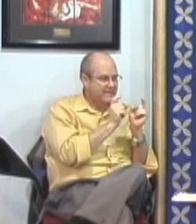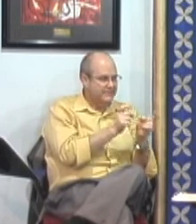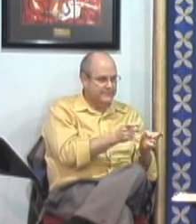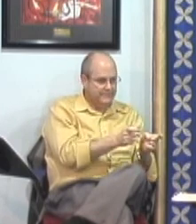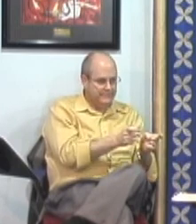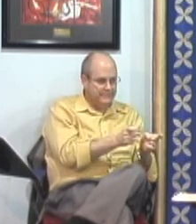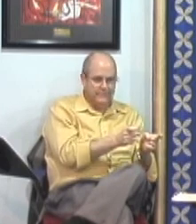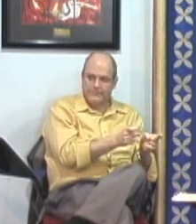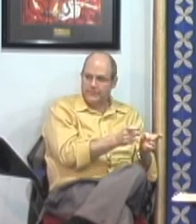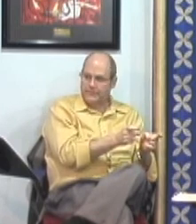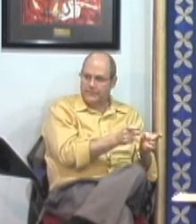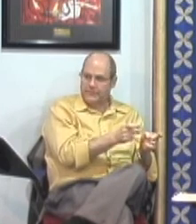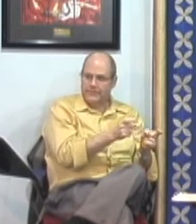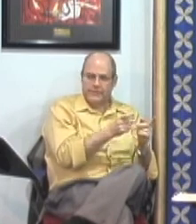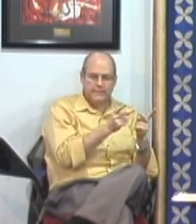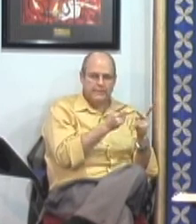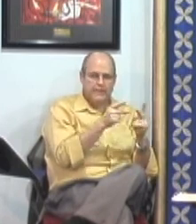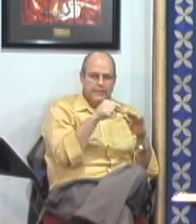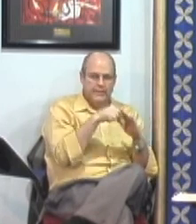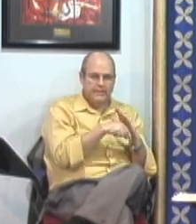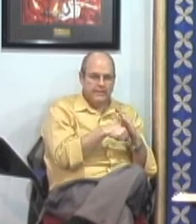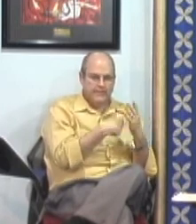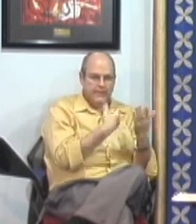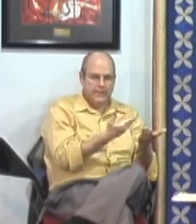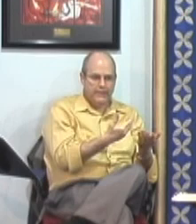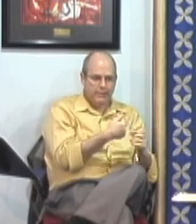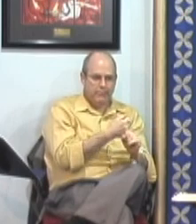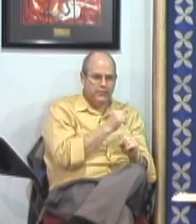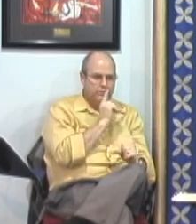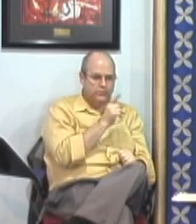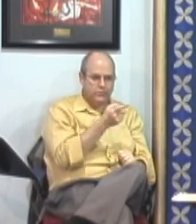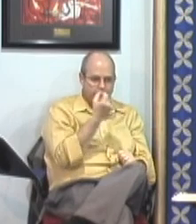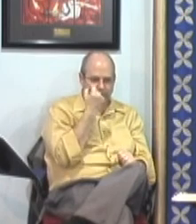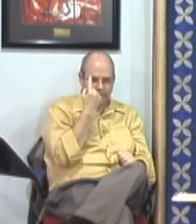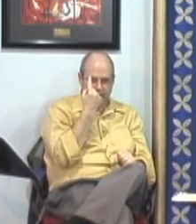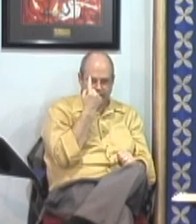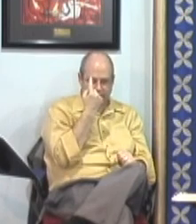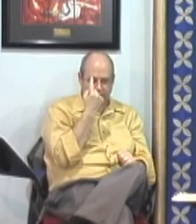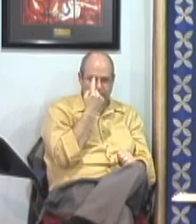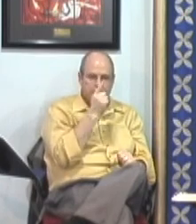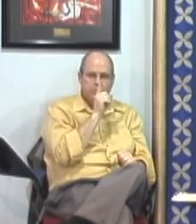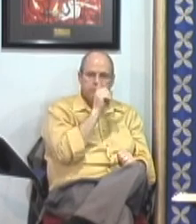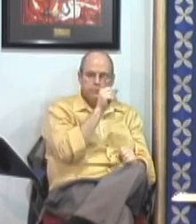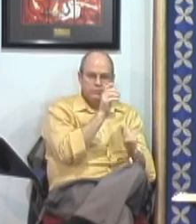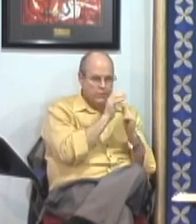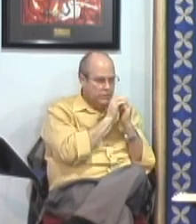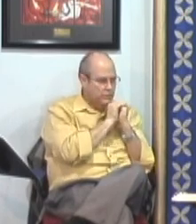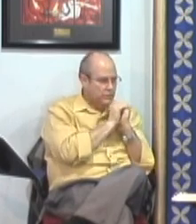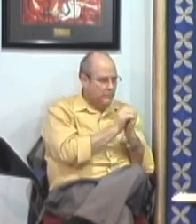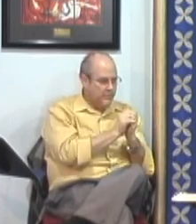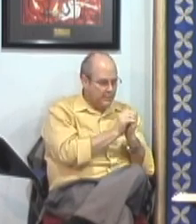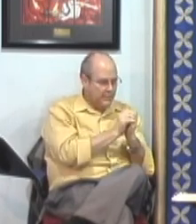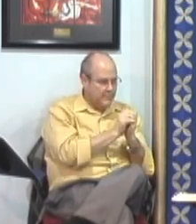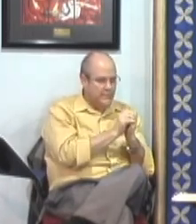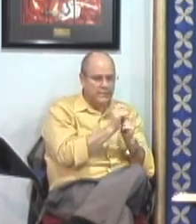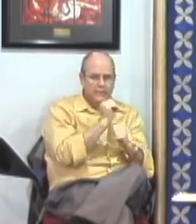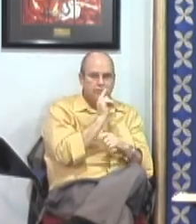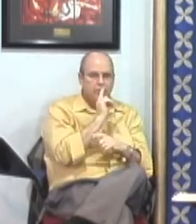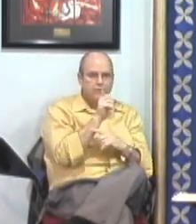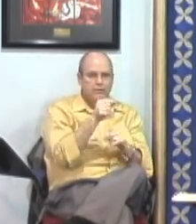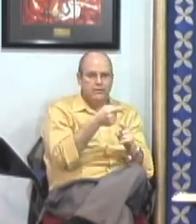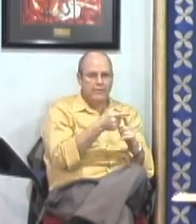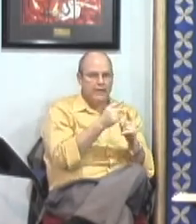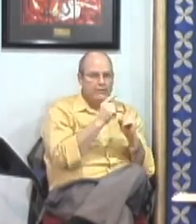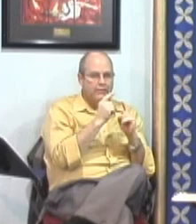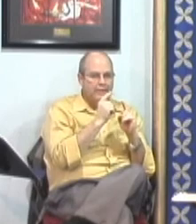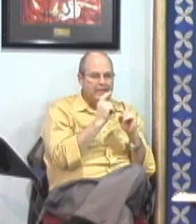So we're getting to something very deep here, and I just wanted to make sure you all grasp it. True worship is not really about giving